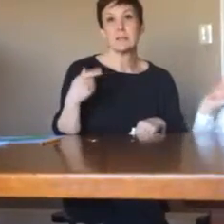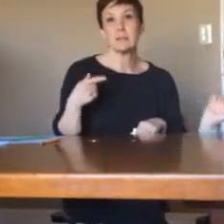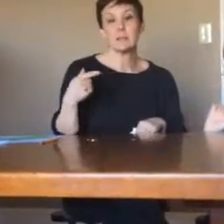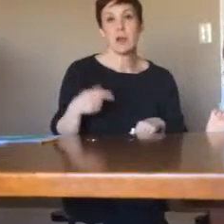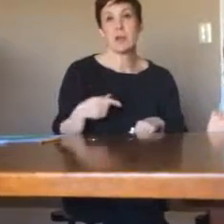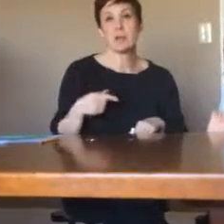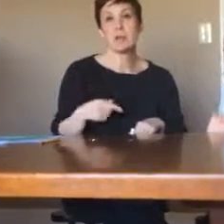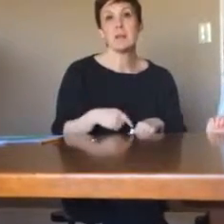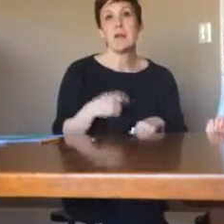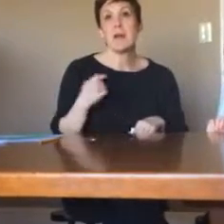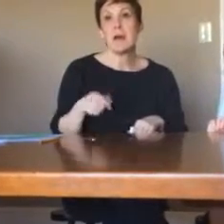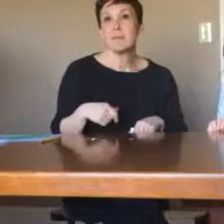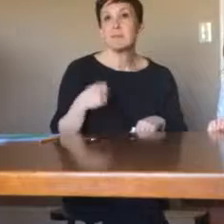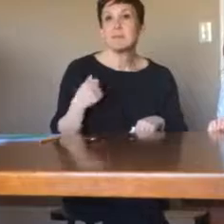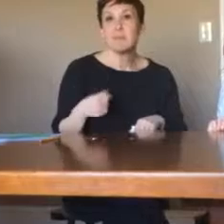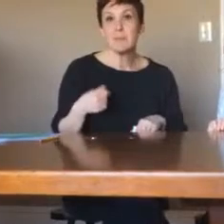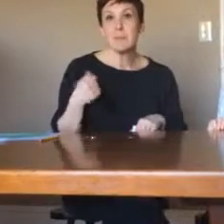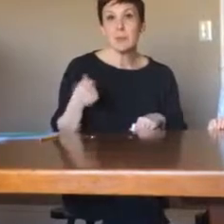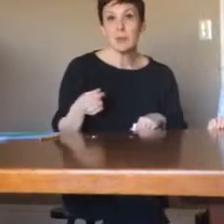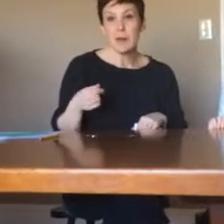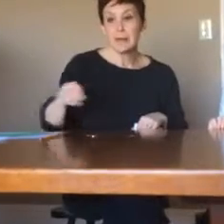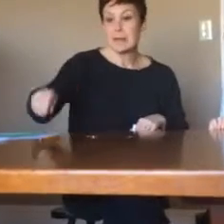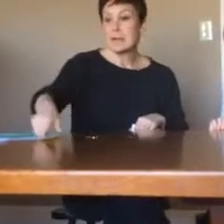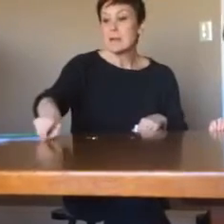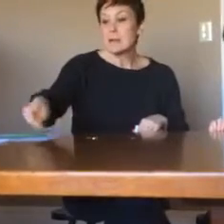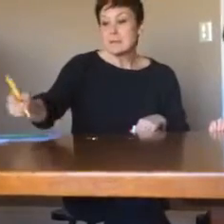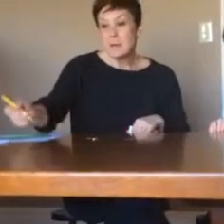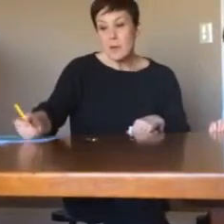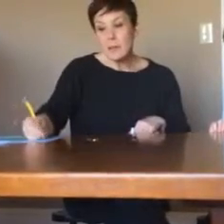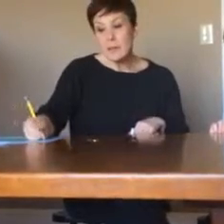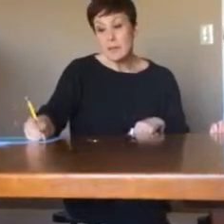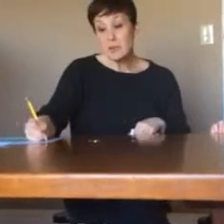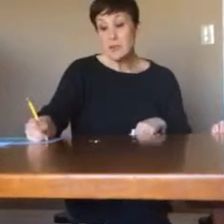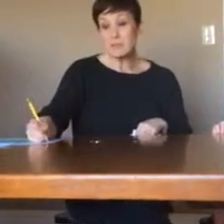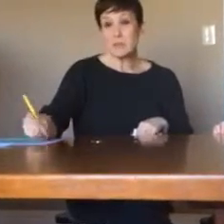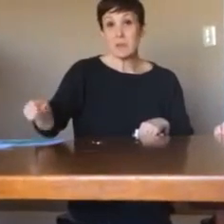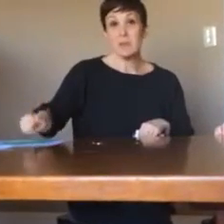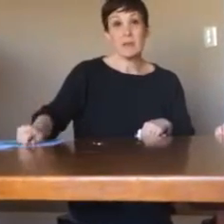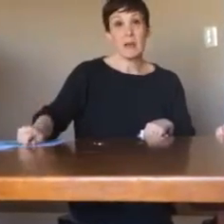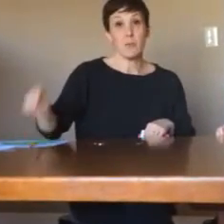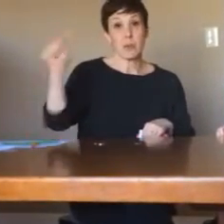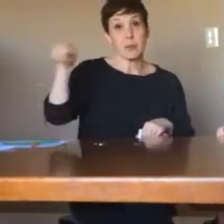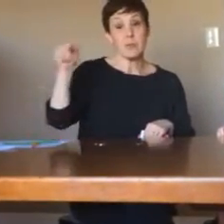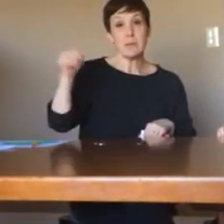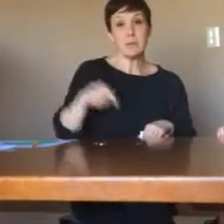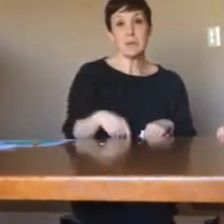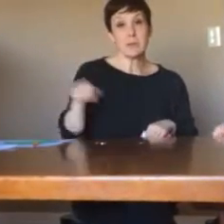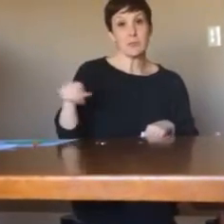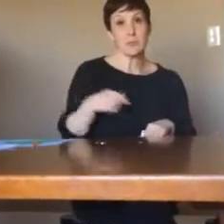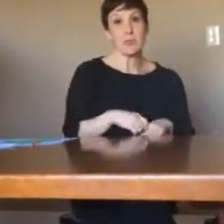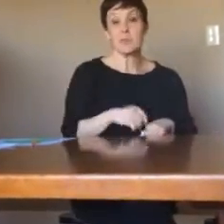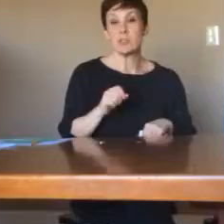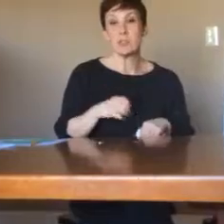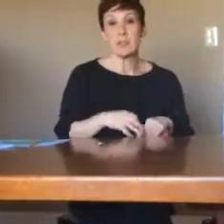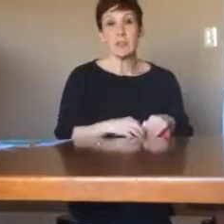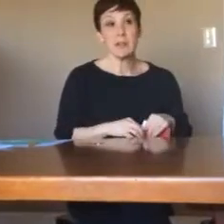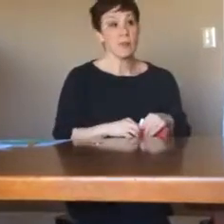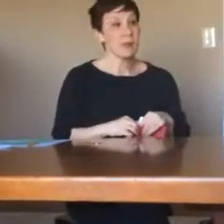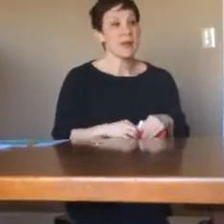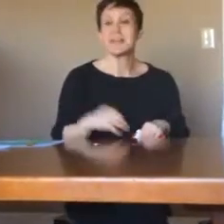leave a trial having done something incorrectly. So I'm going to give her a 0 for that one in my scoring because she didn't get it correct.